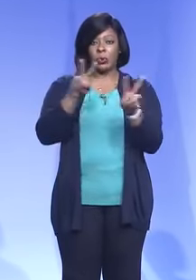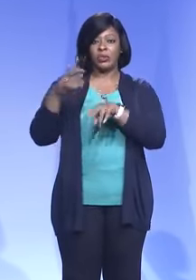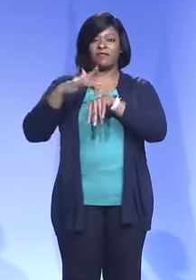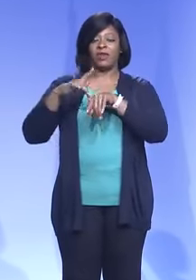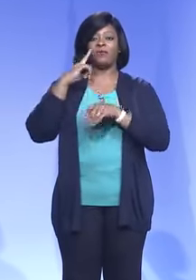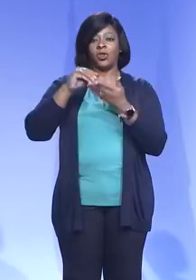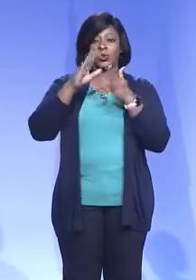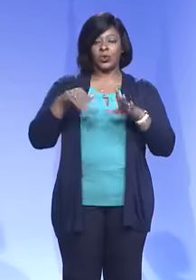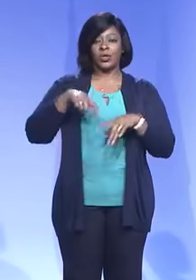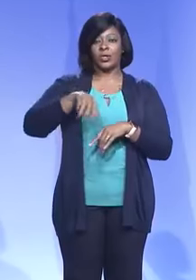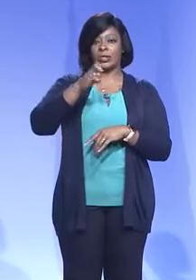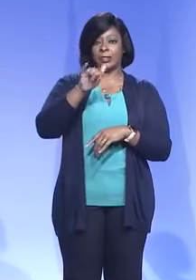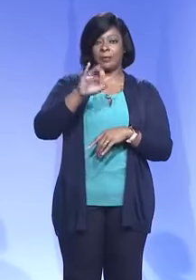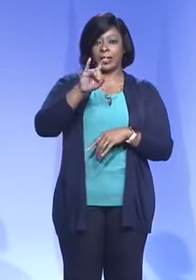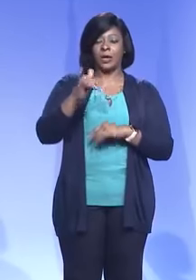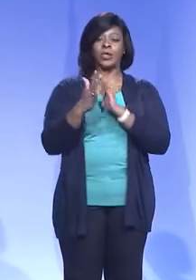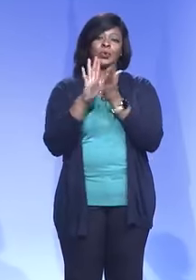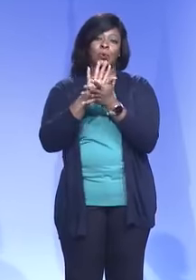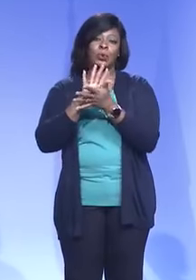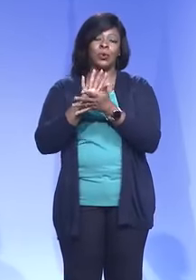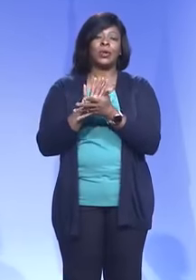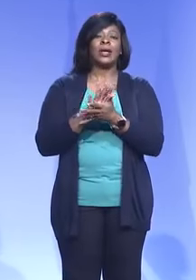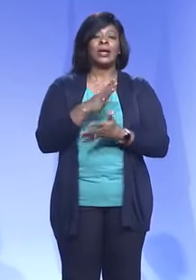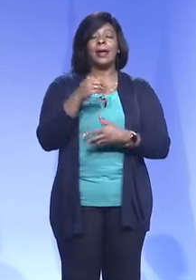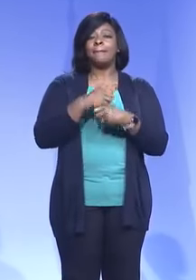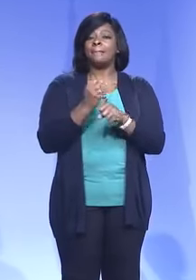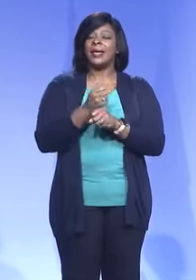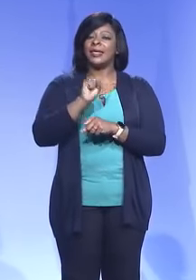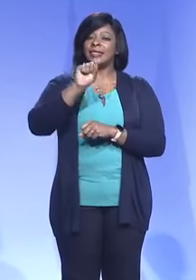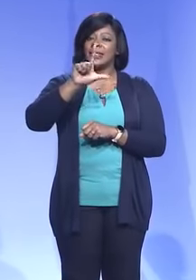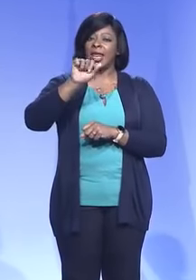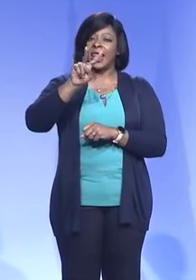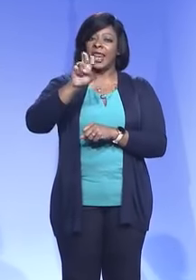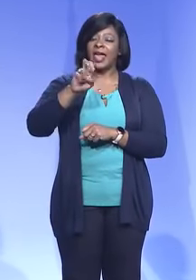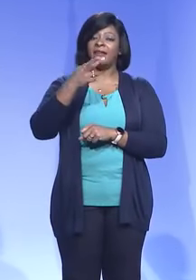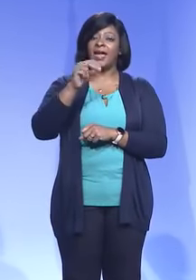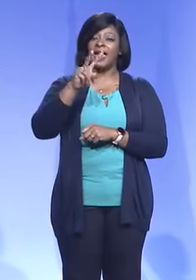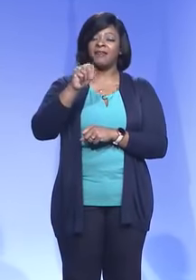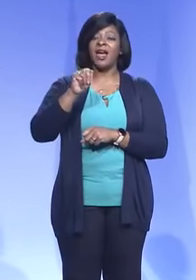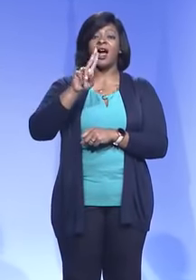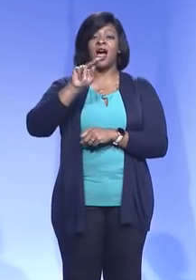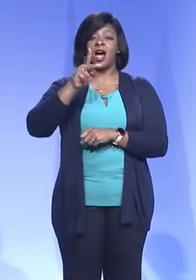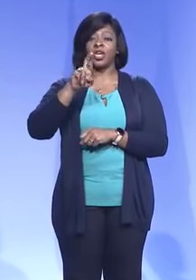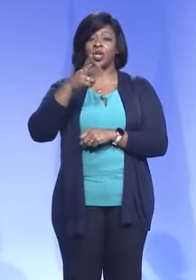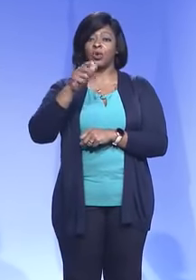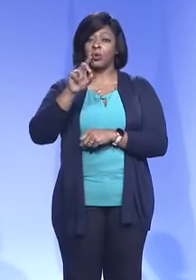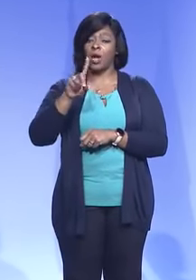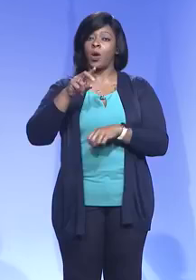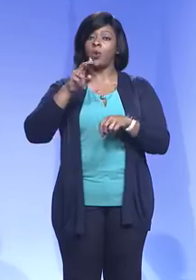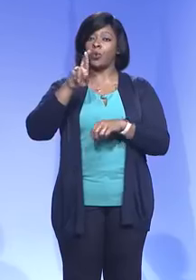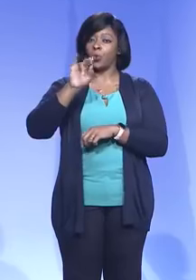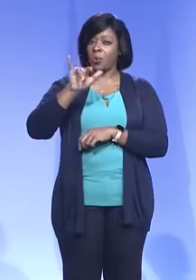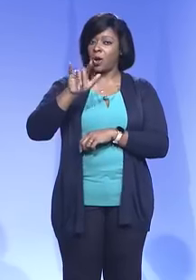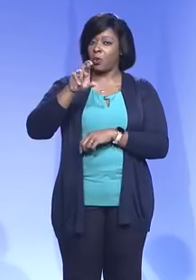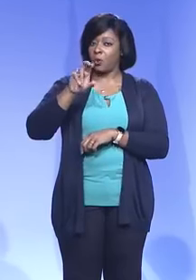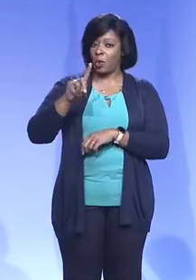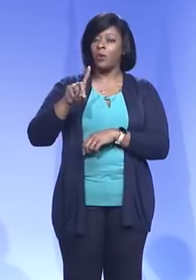the students in the Shelby County schools and making Slave Haven Underground Railroad Museum a part of this